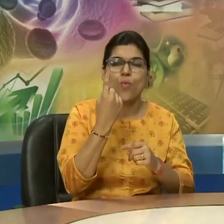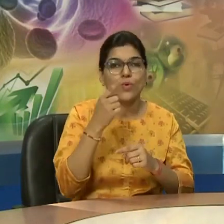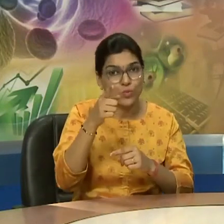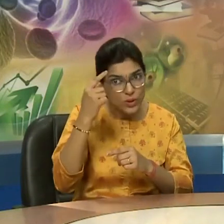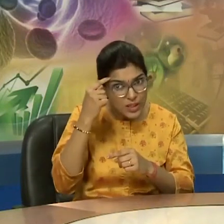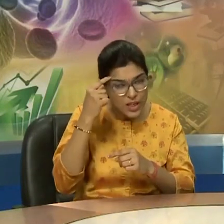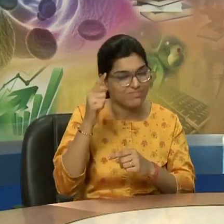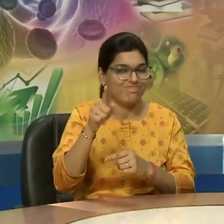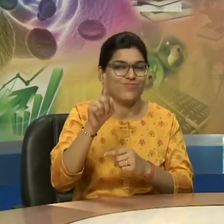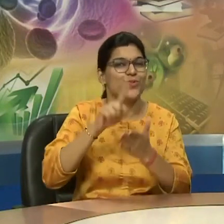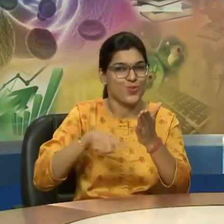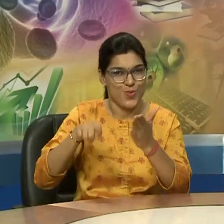mistaken.